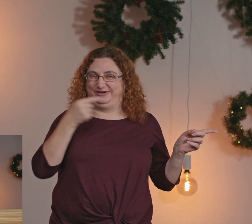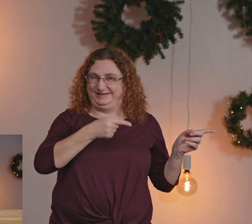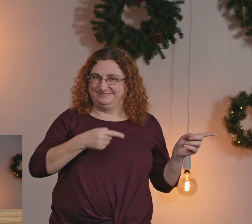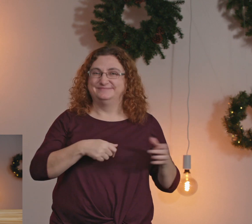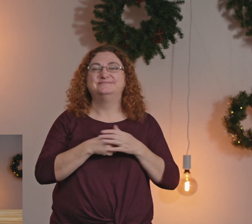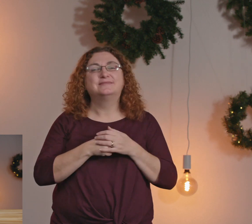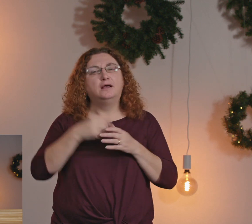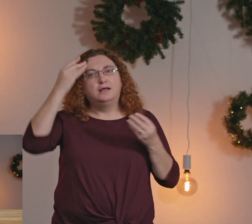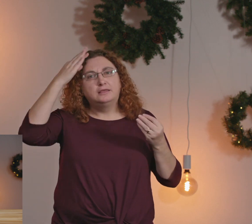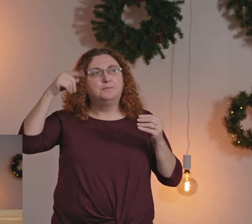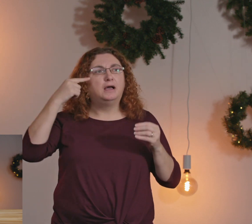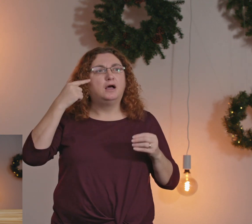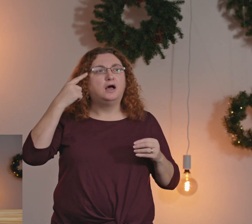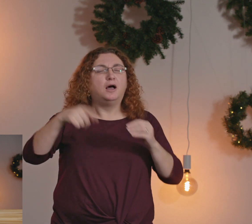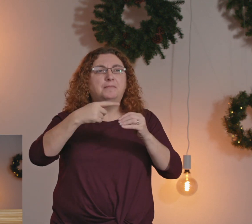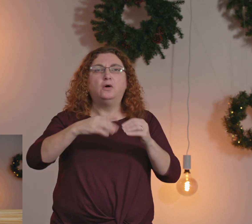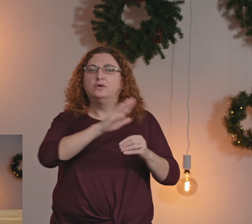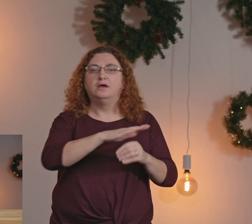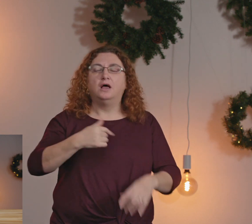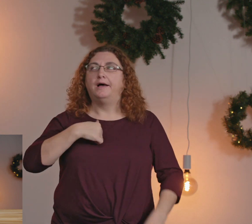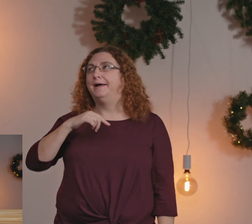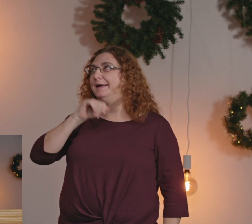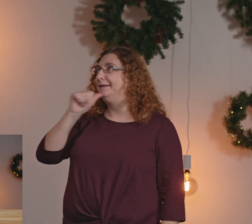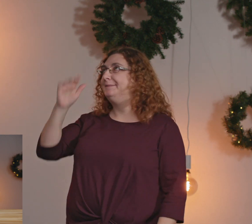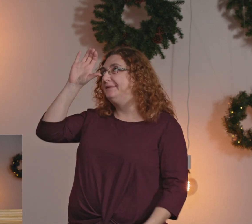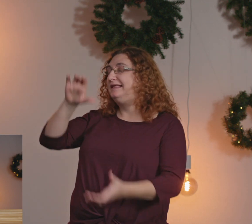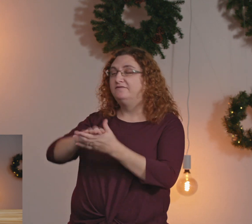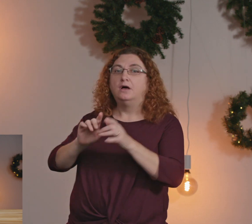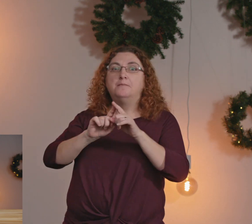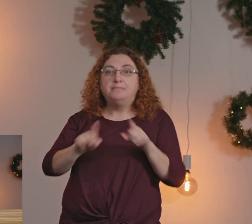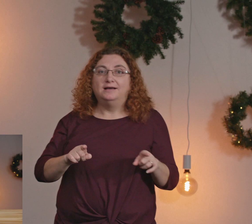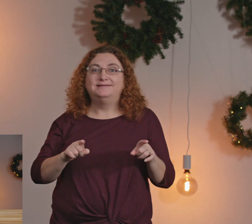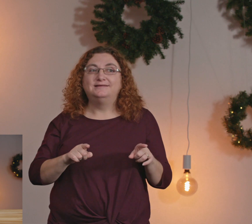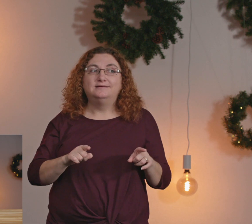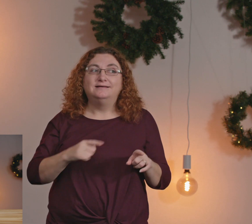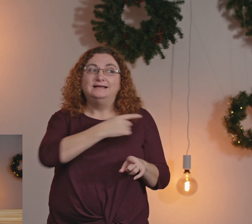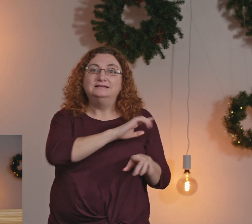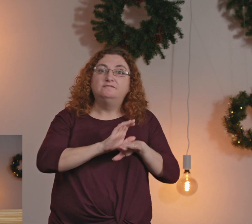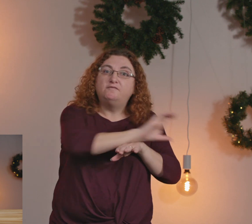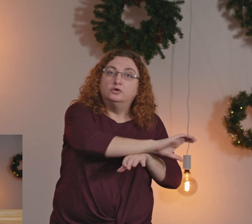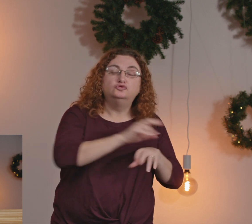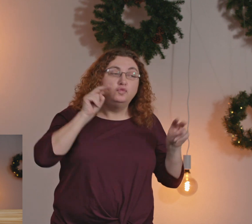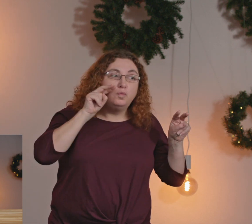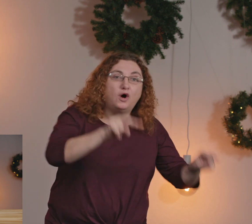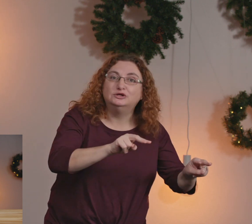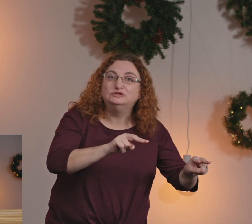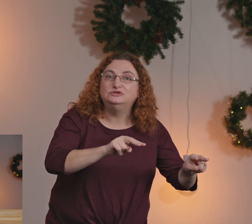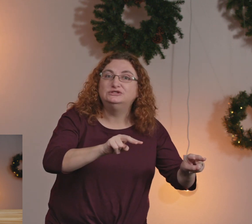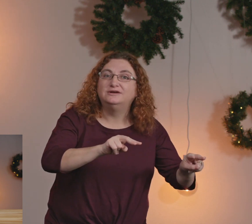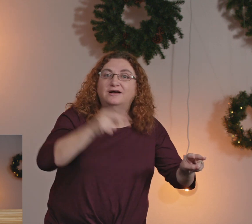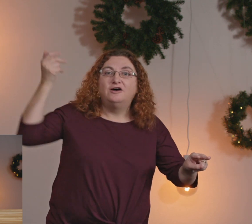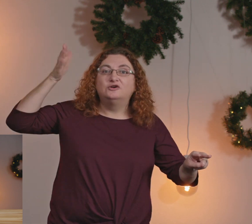Thinking about his unbelief. And then he's watching as God's word is coming true right before his eyes, but he's not able to